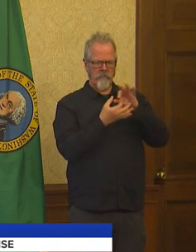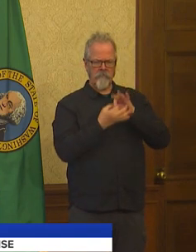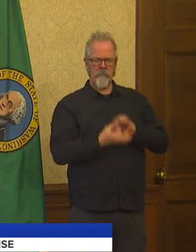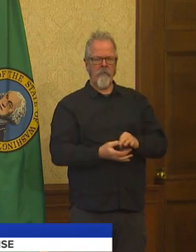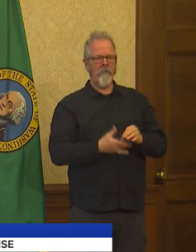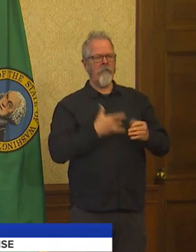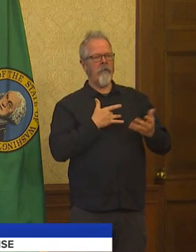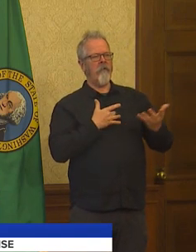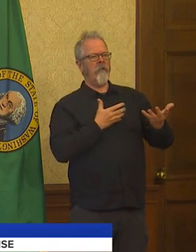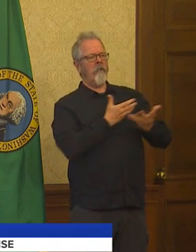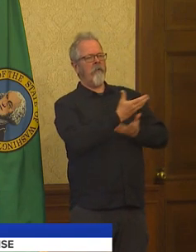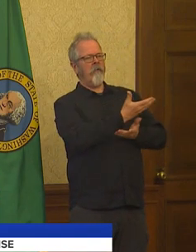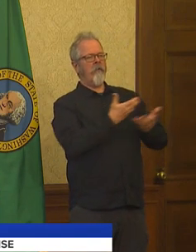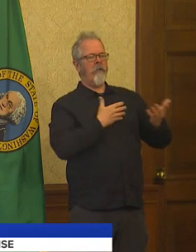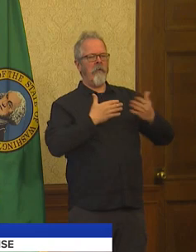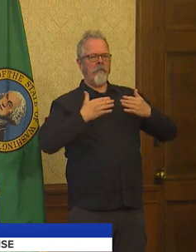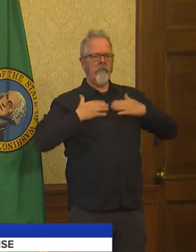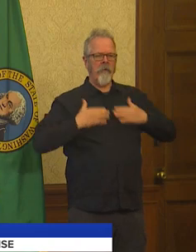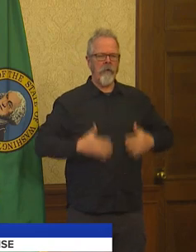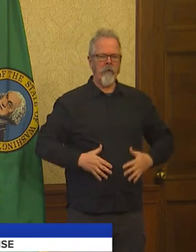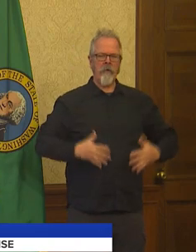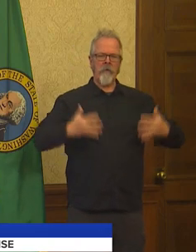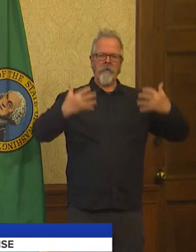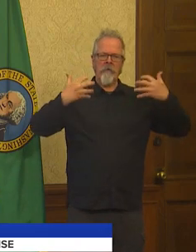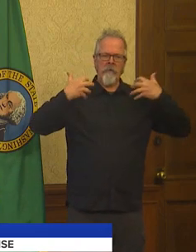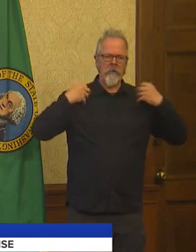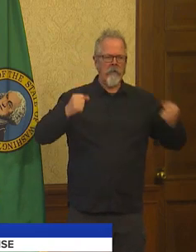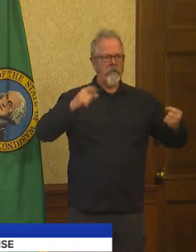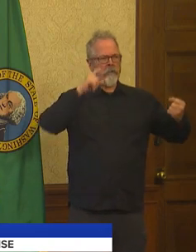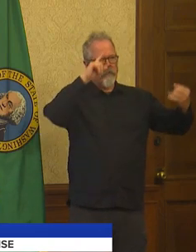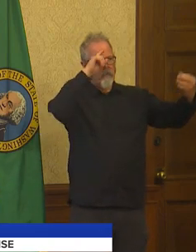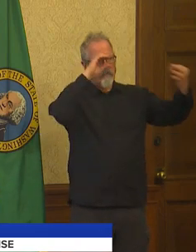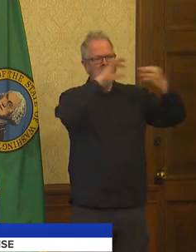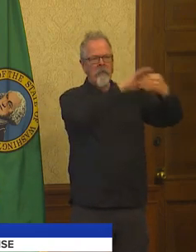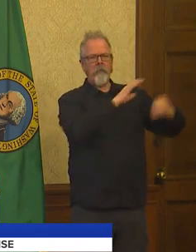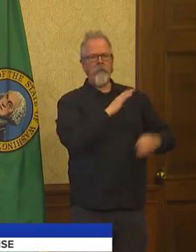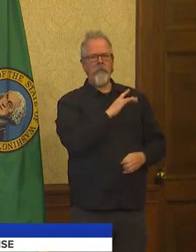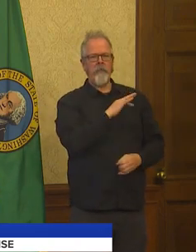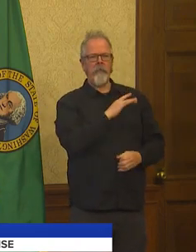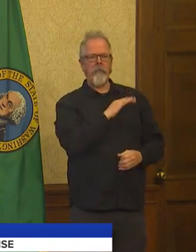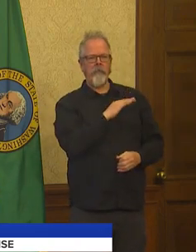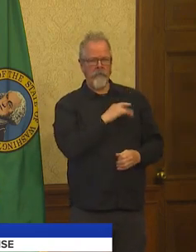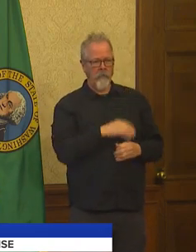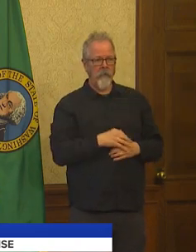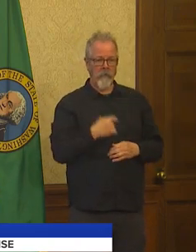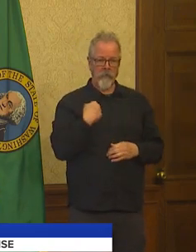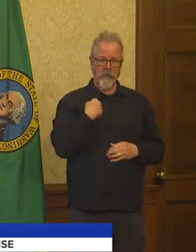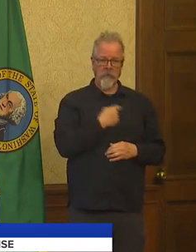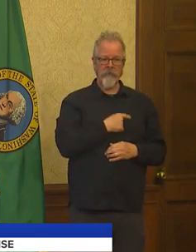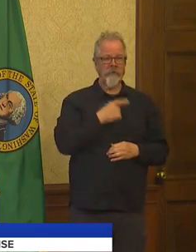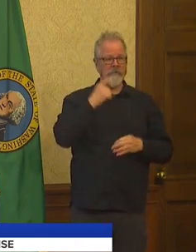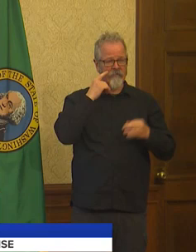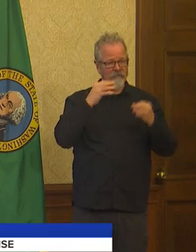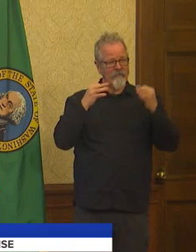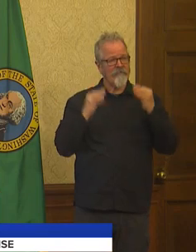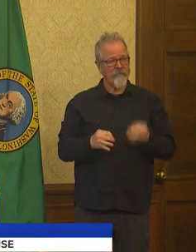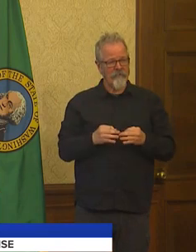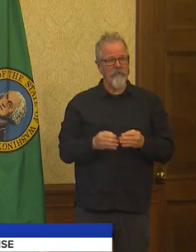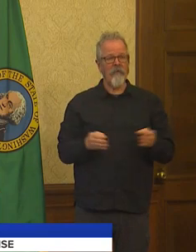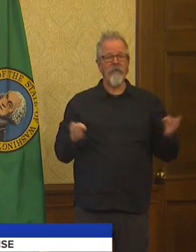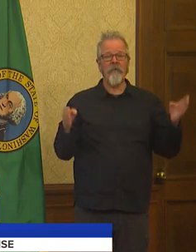hardest things to have to close those lands to the people of Washington. But thanks to the shared sacrifice